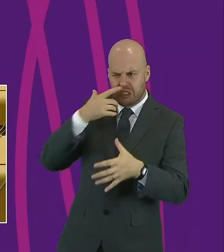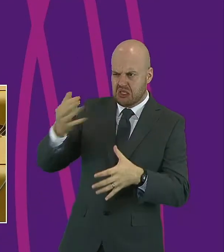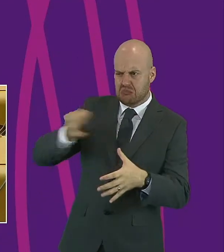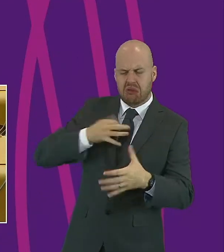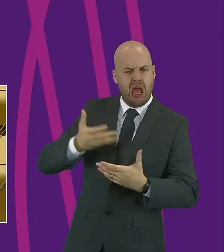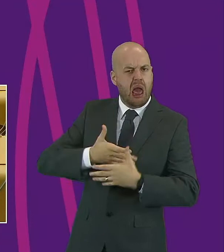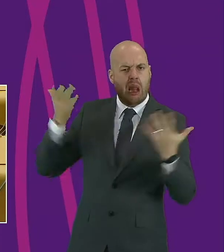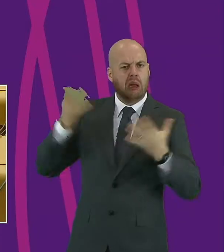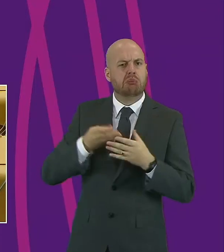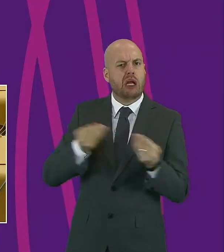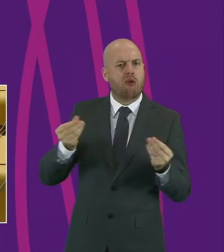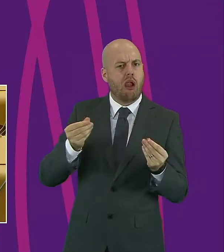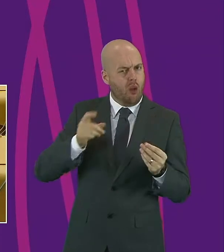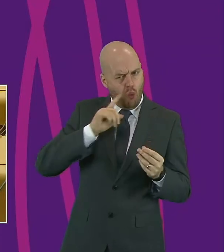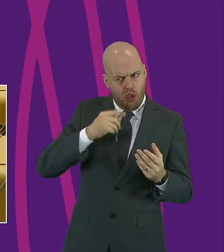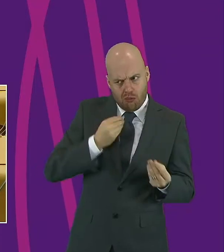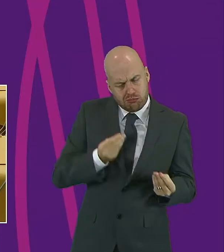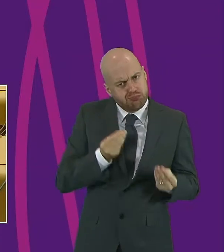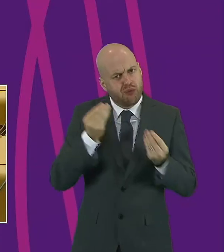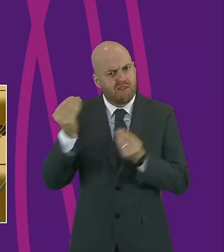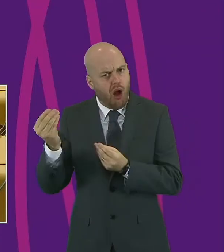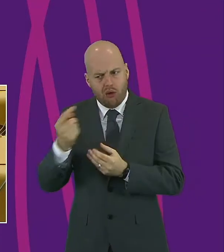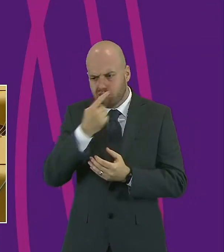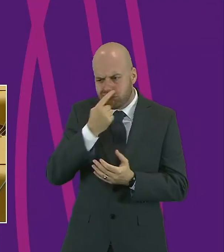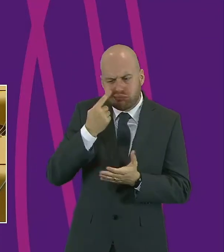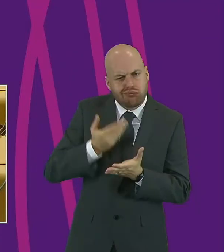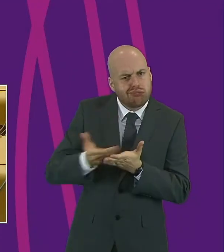will provide whatever material they